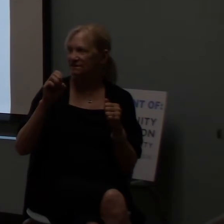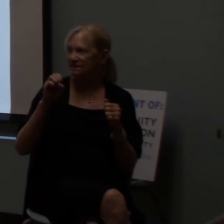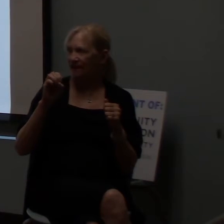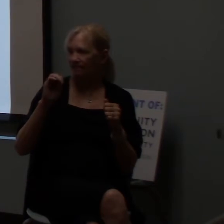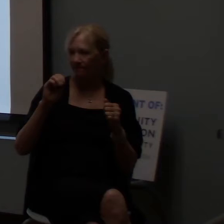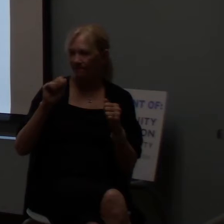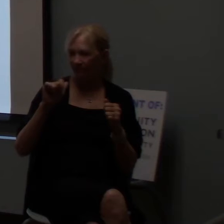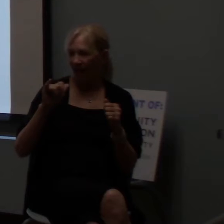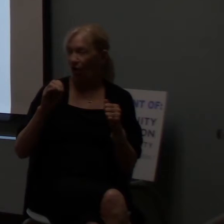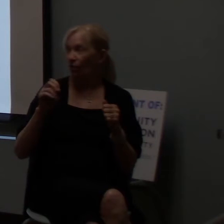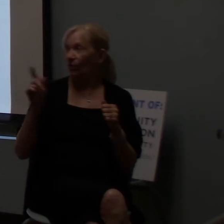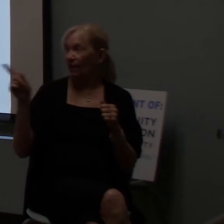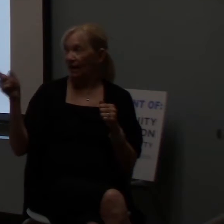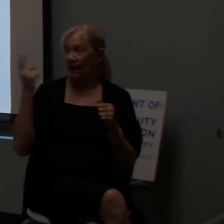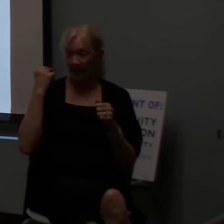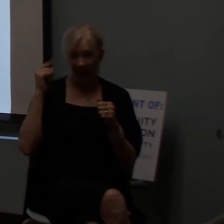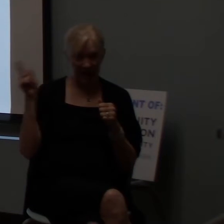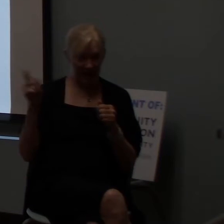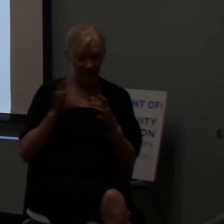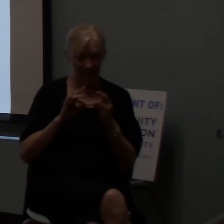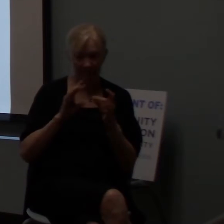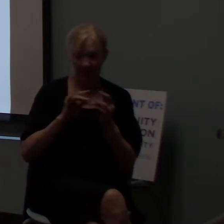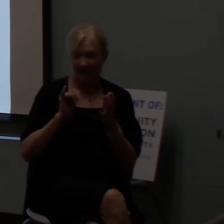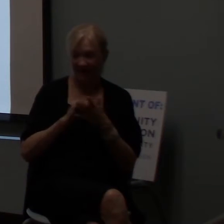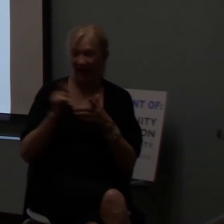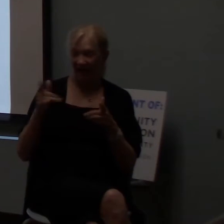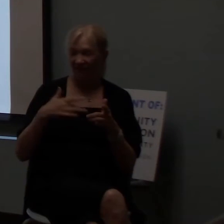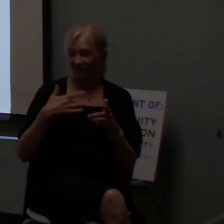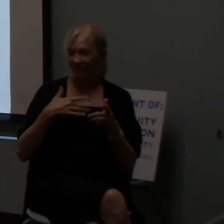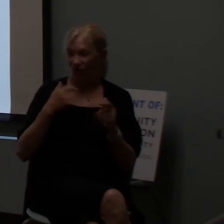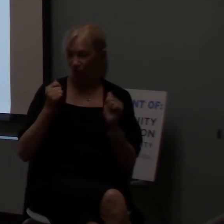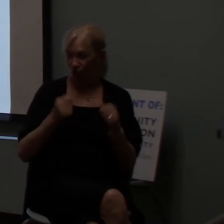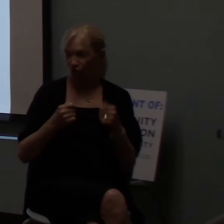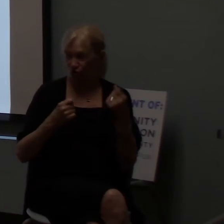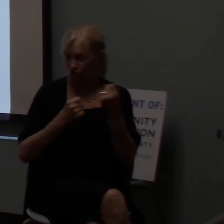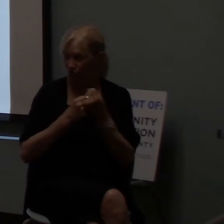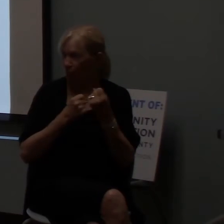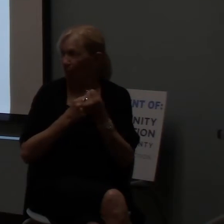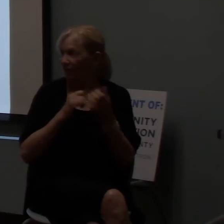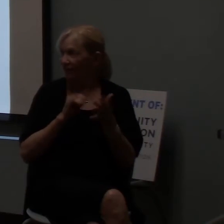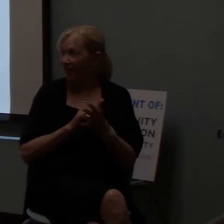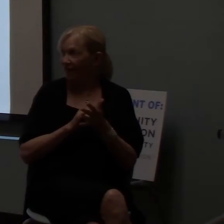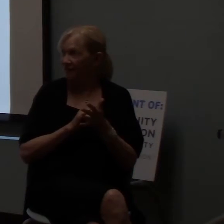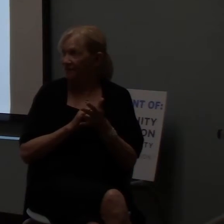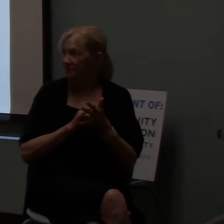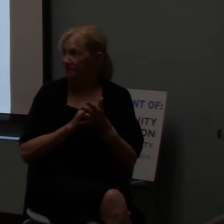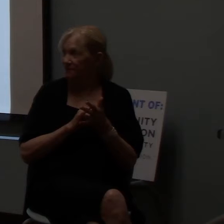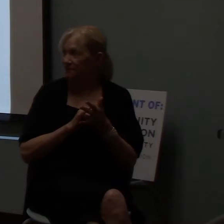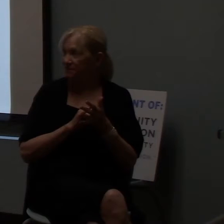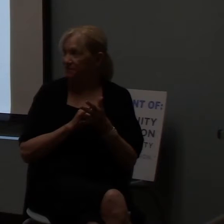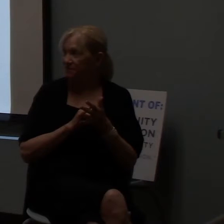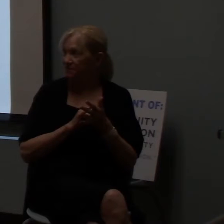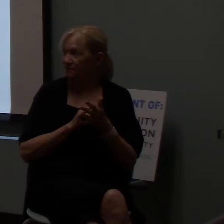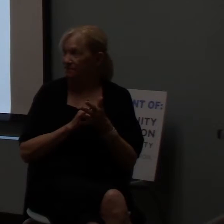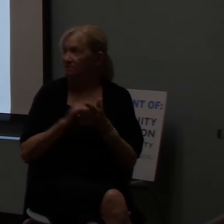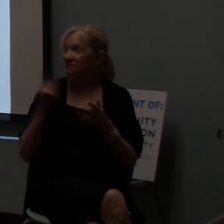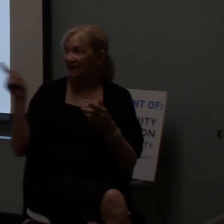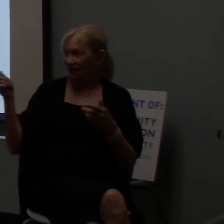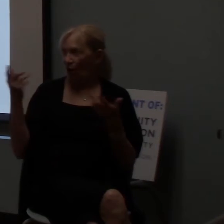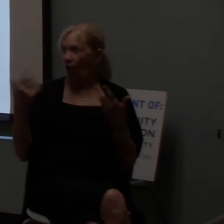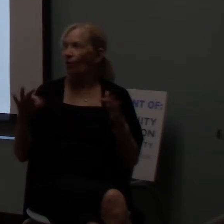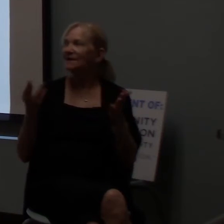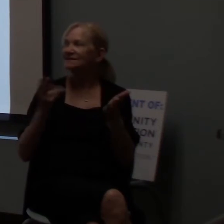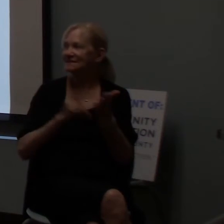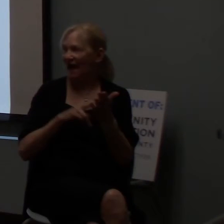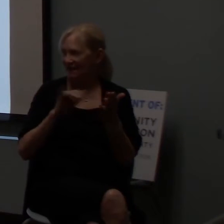he mentioned that he thought he could support this. He hadn't seen the petition when we talked about it. I already signed the petition. So